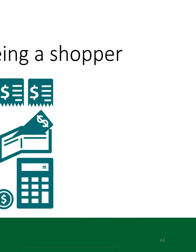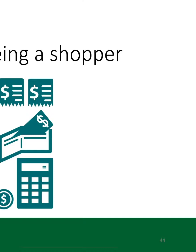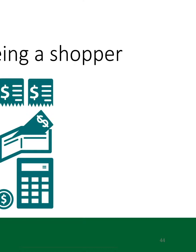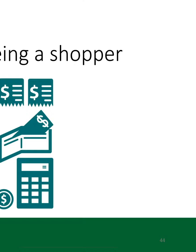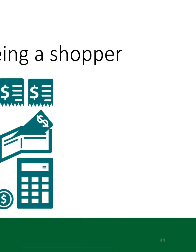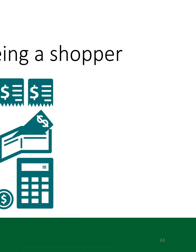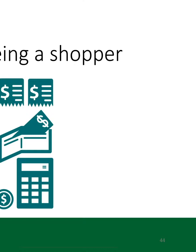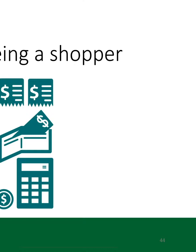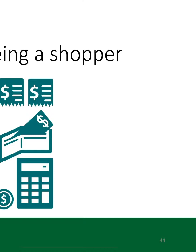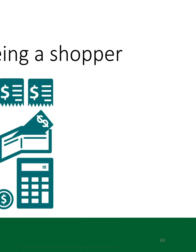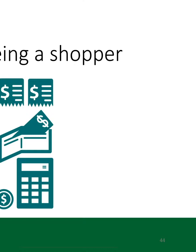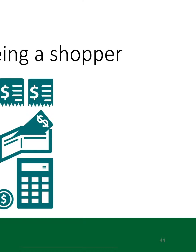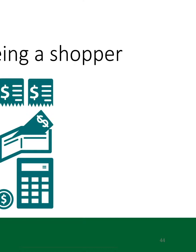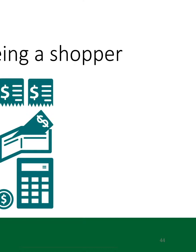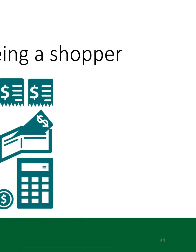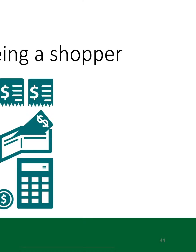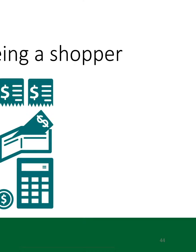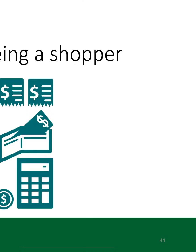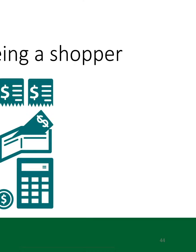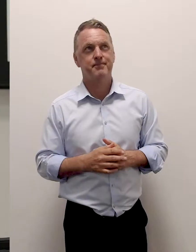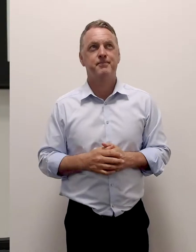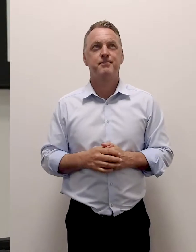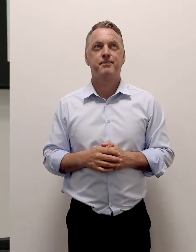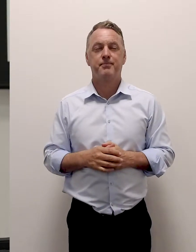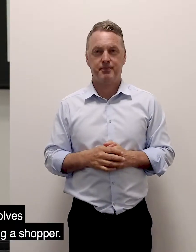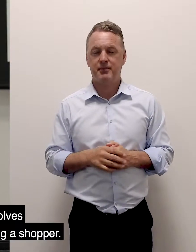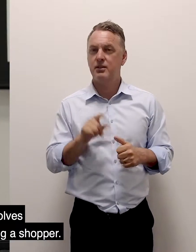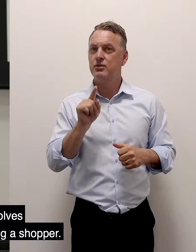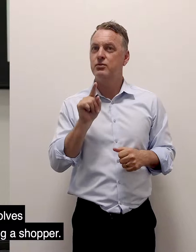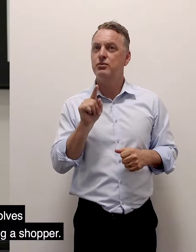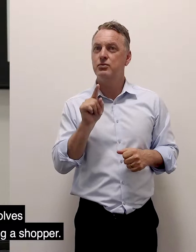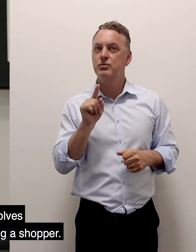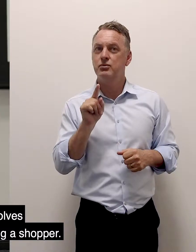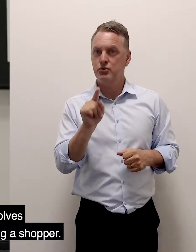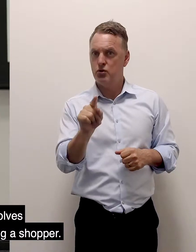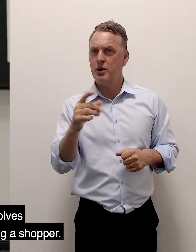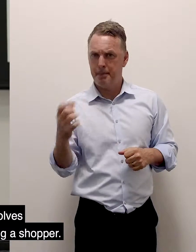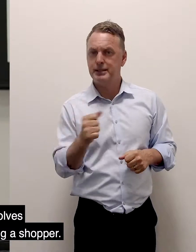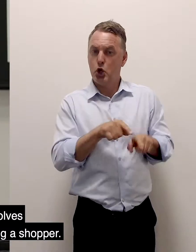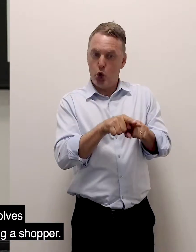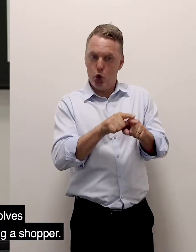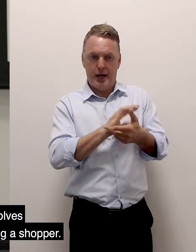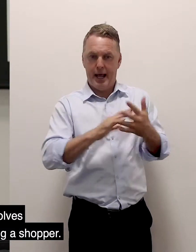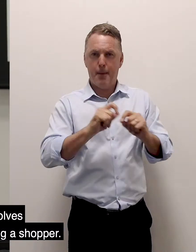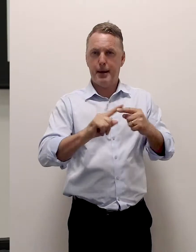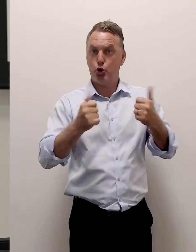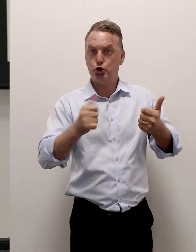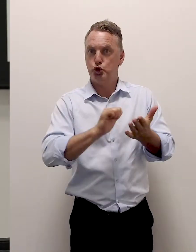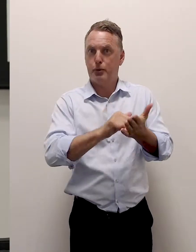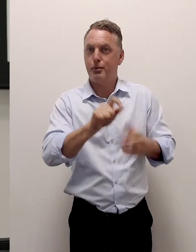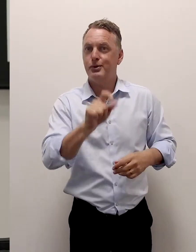price tags, wallet with cash sticking out, coins and a calculator. So that involves understanding being a